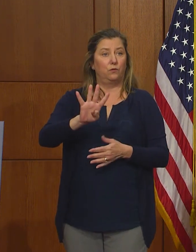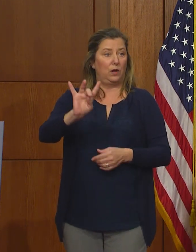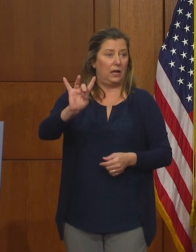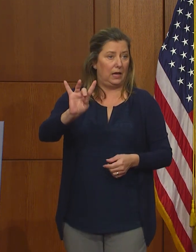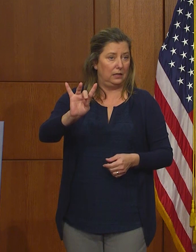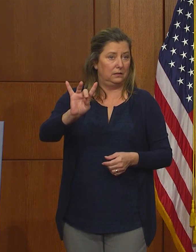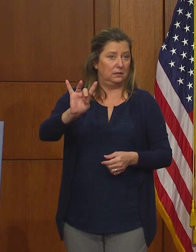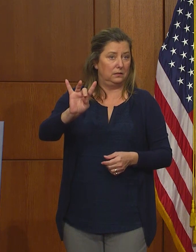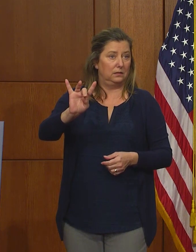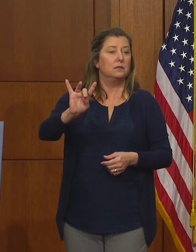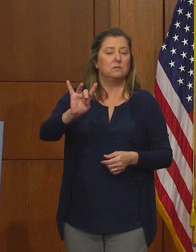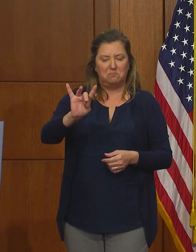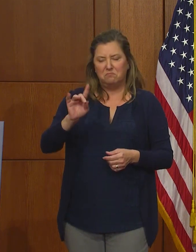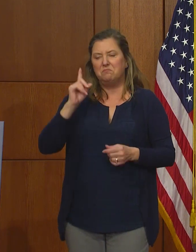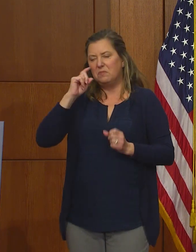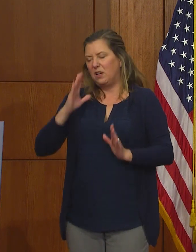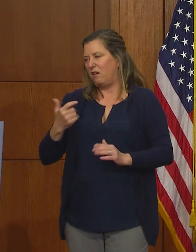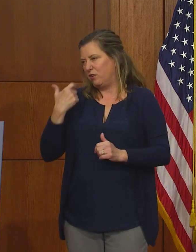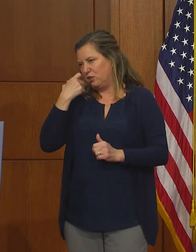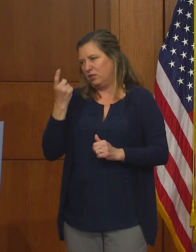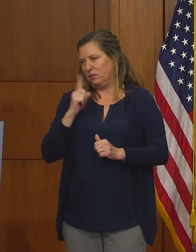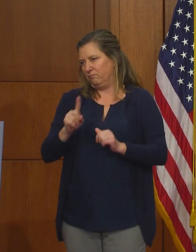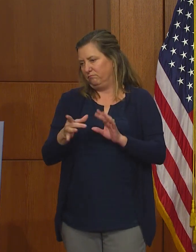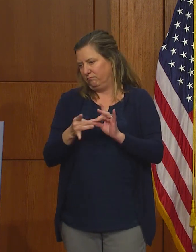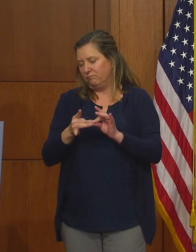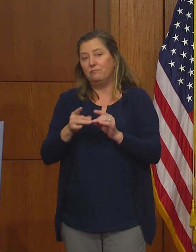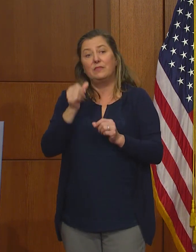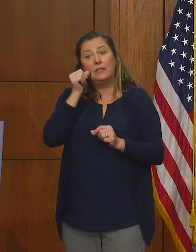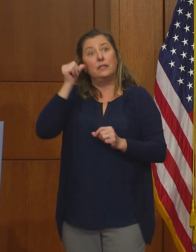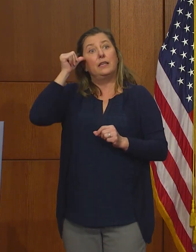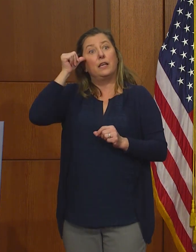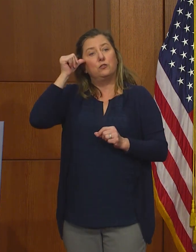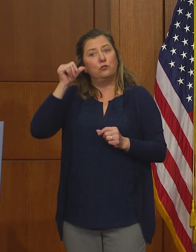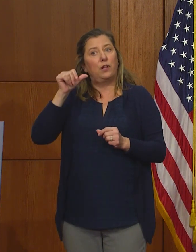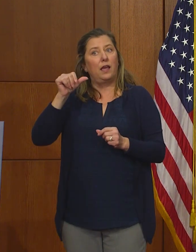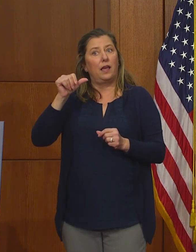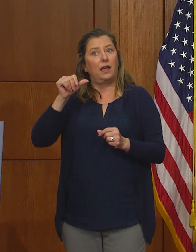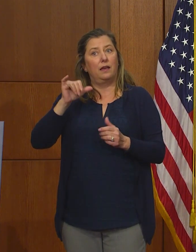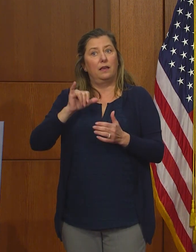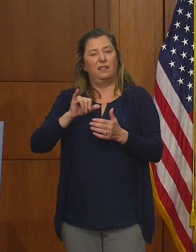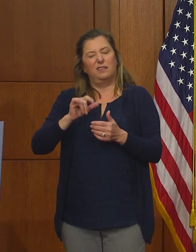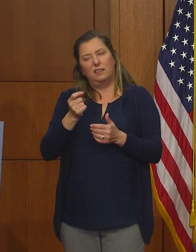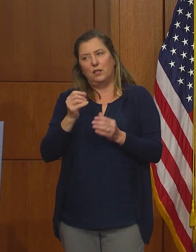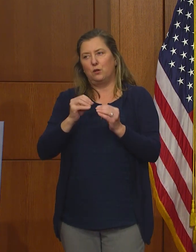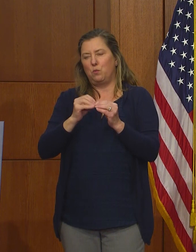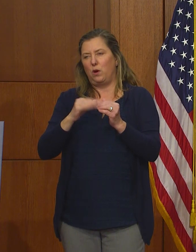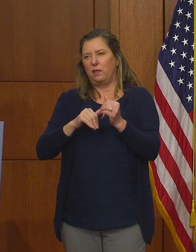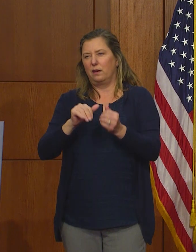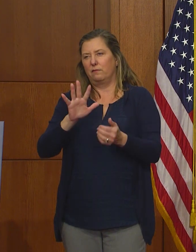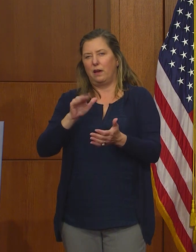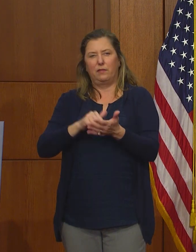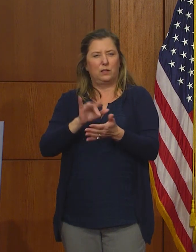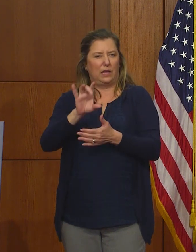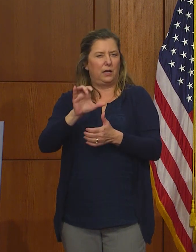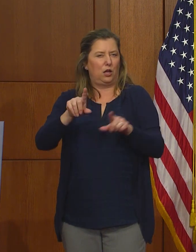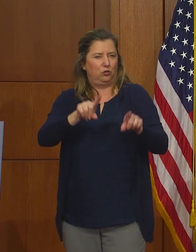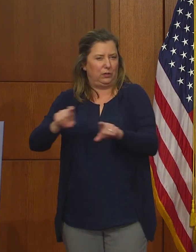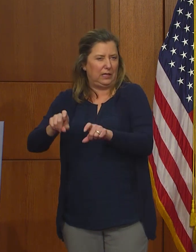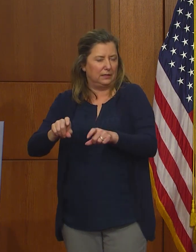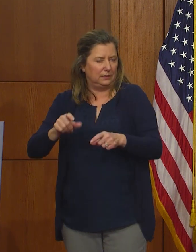105,648. And as you heard from the governor yesterday, that was a little bit north of 5,800